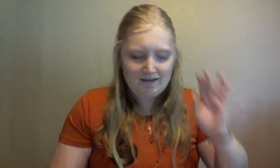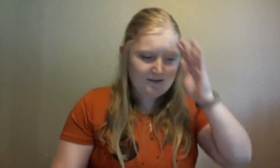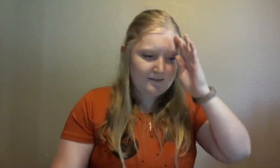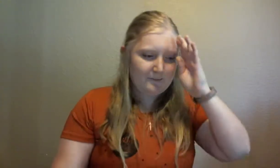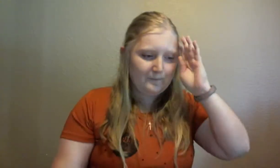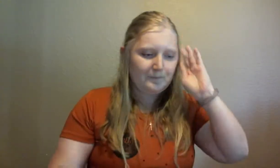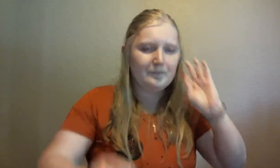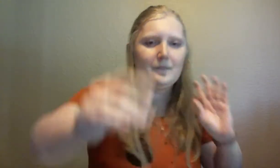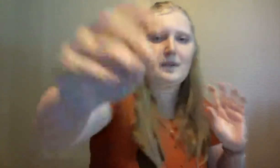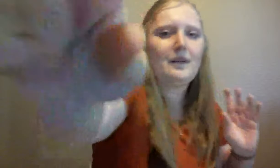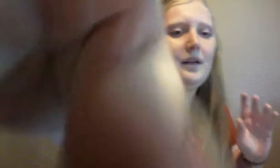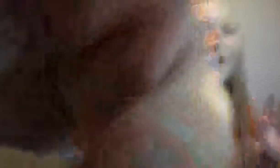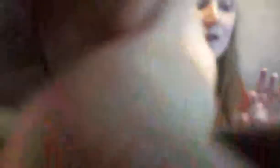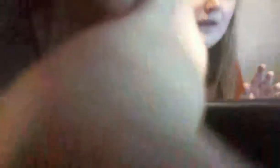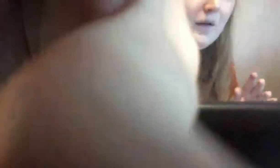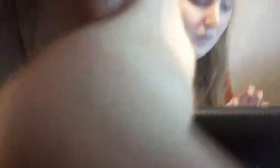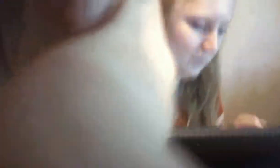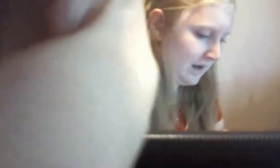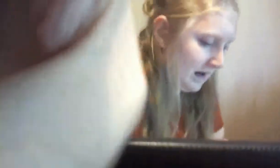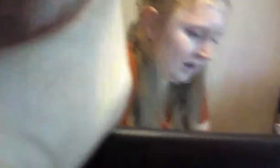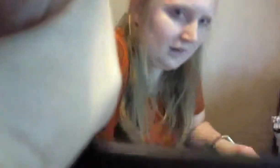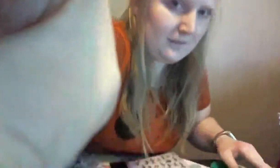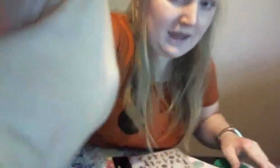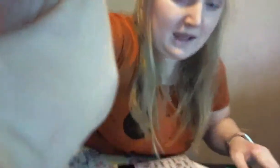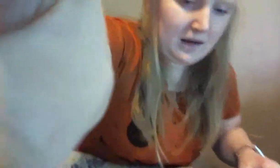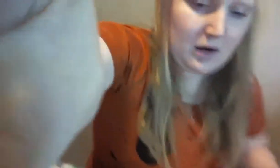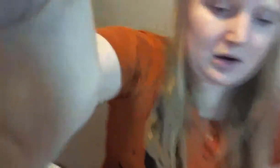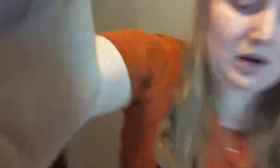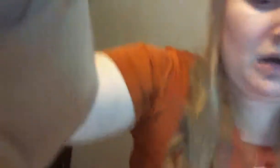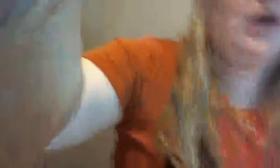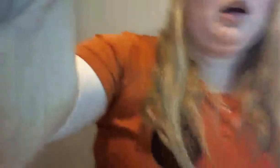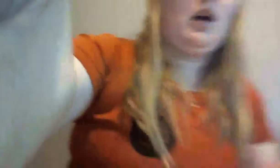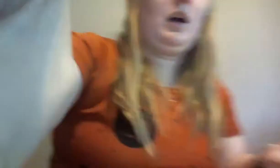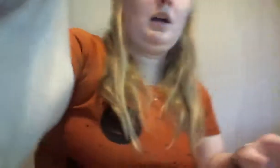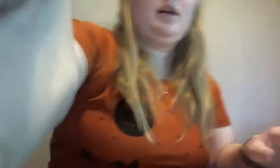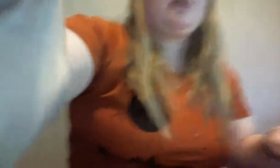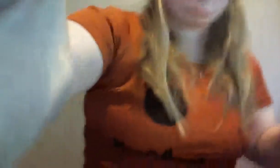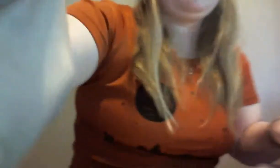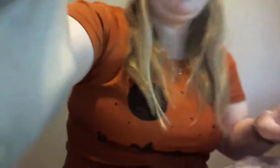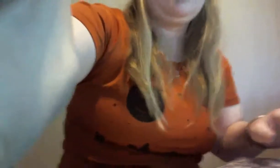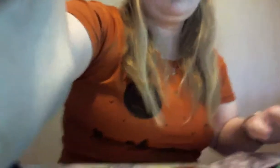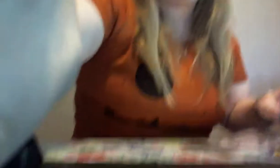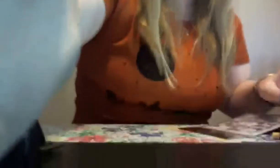is we are going to make our